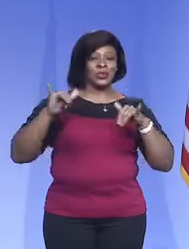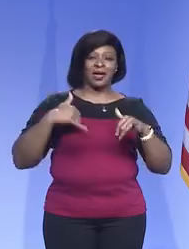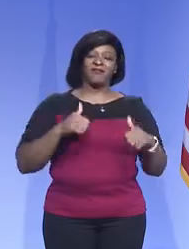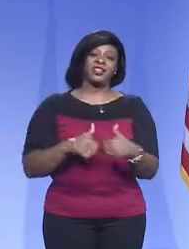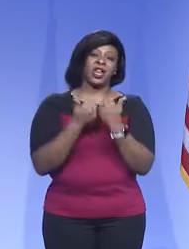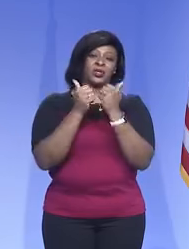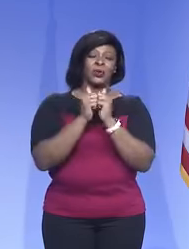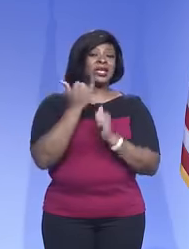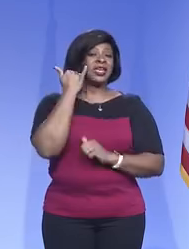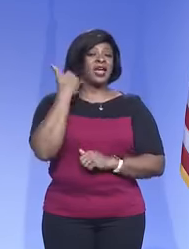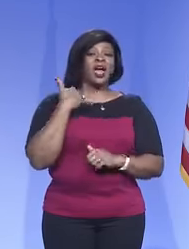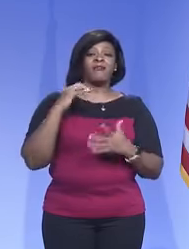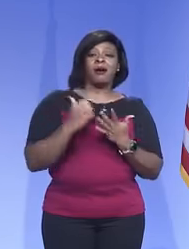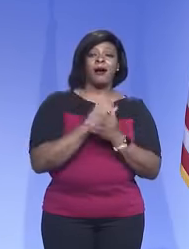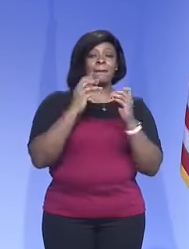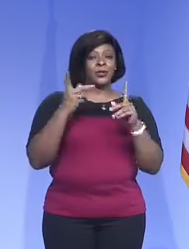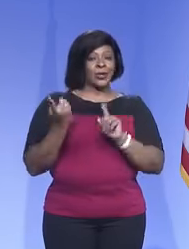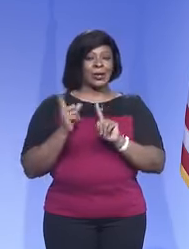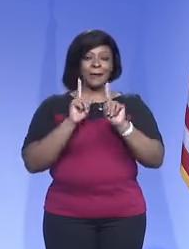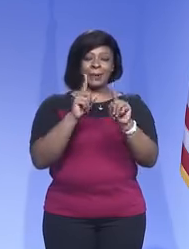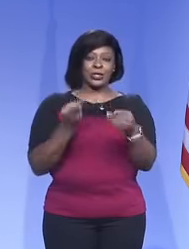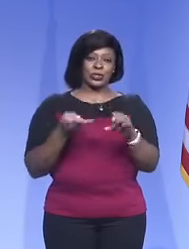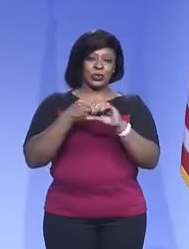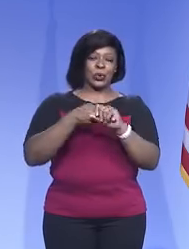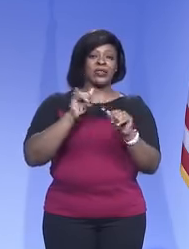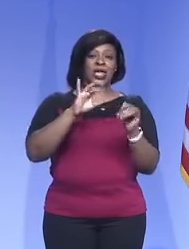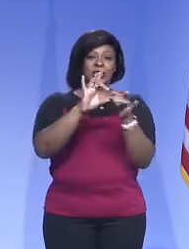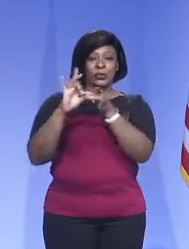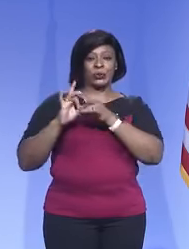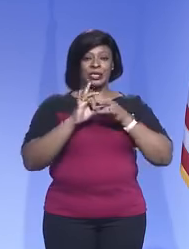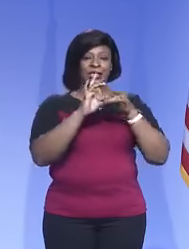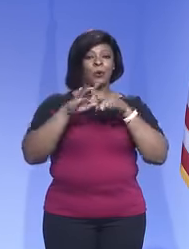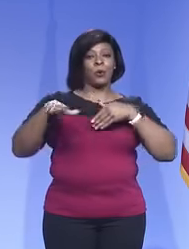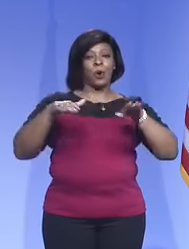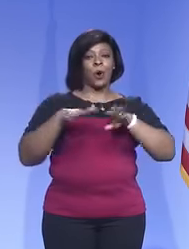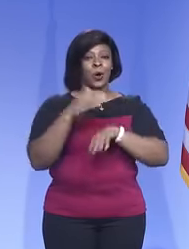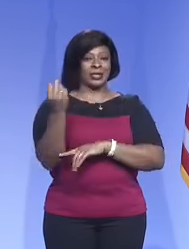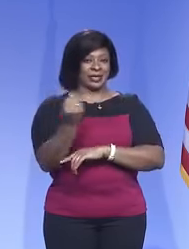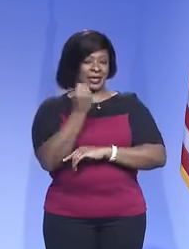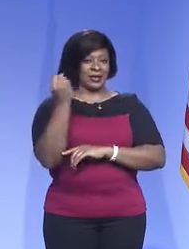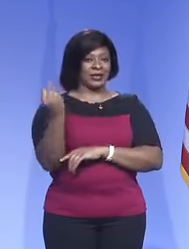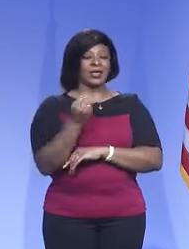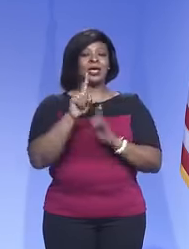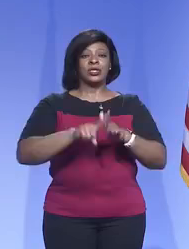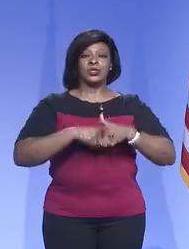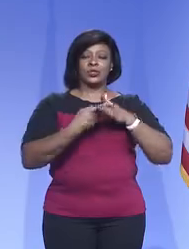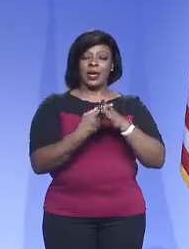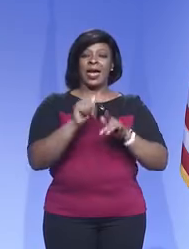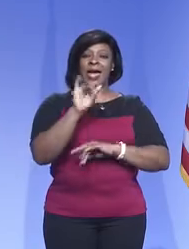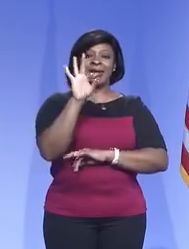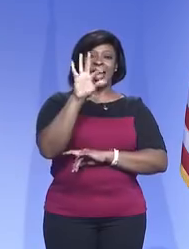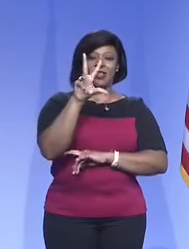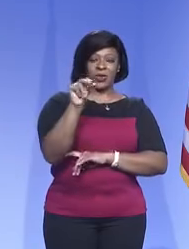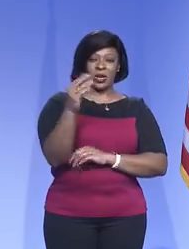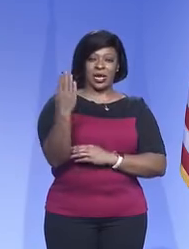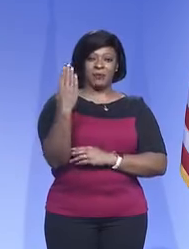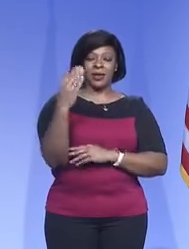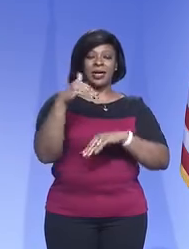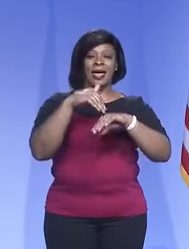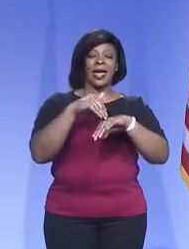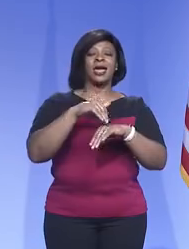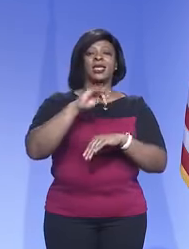So if you have the opportunity to come out and join the unity walk on Saturday, it starts at 9:30 at